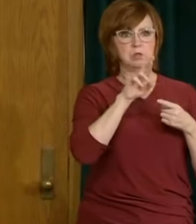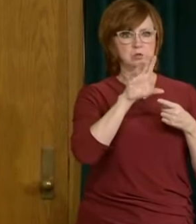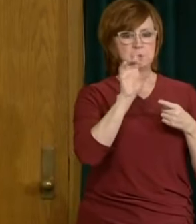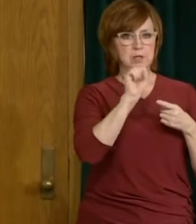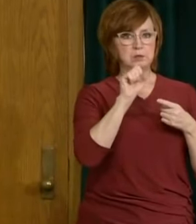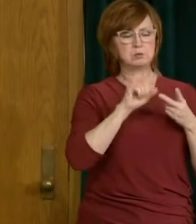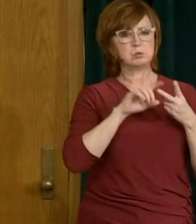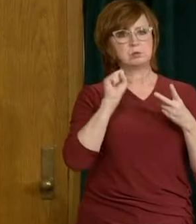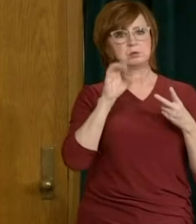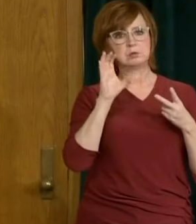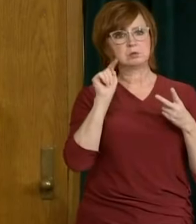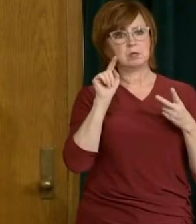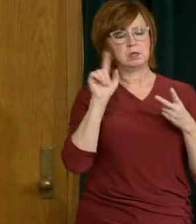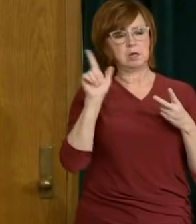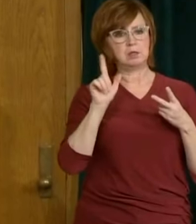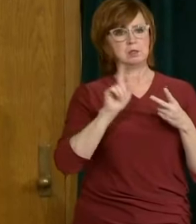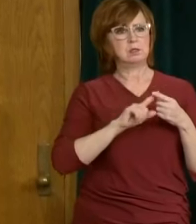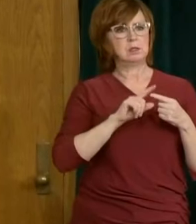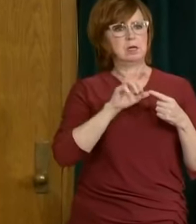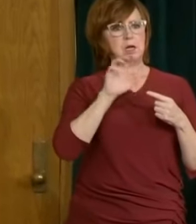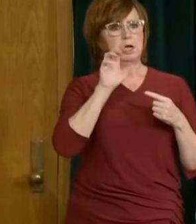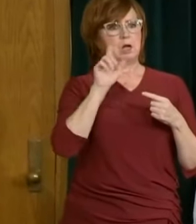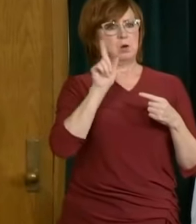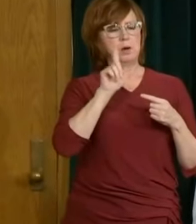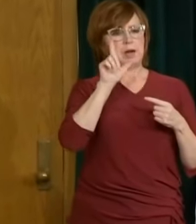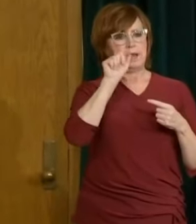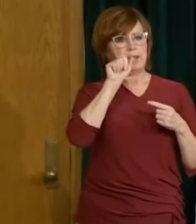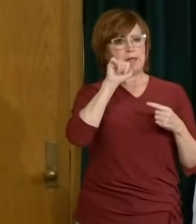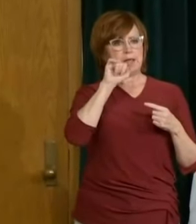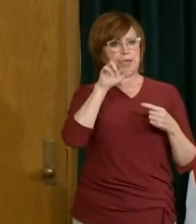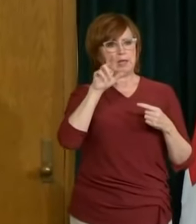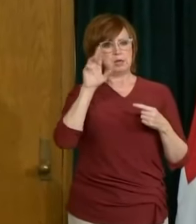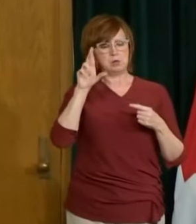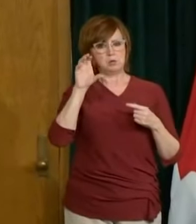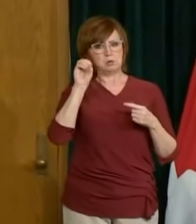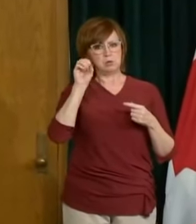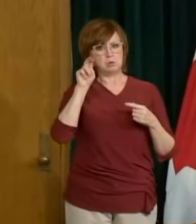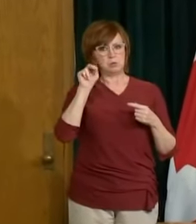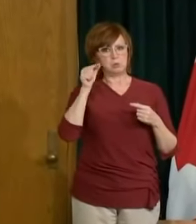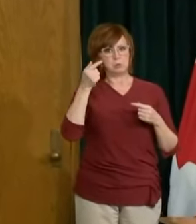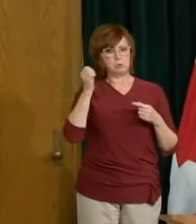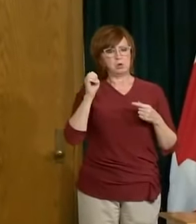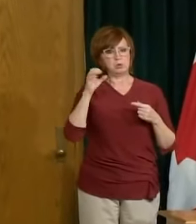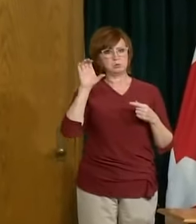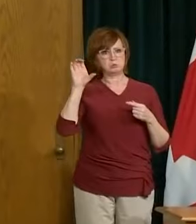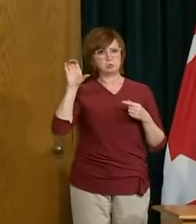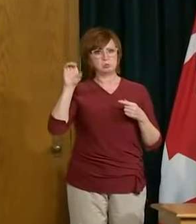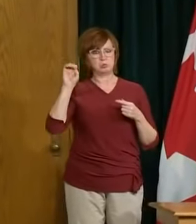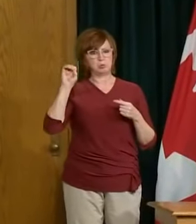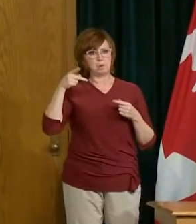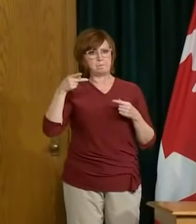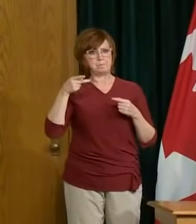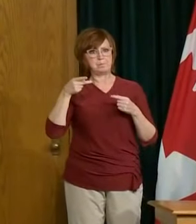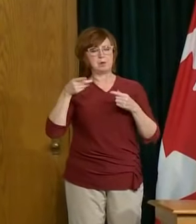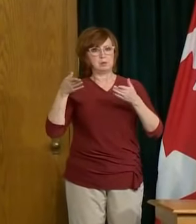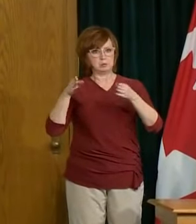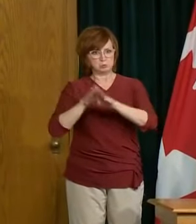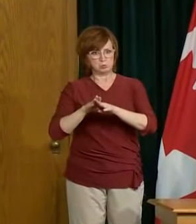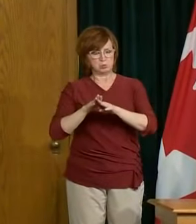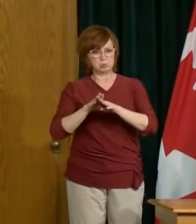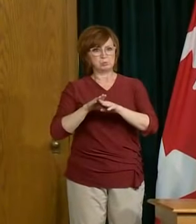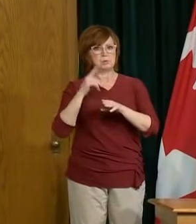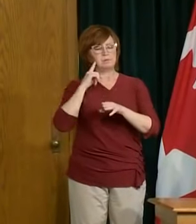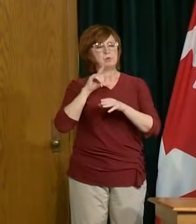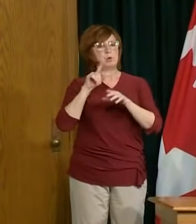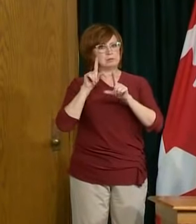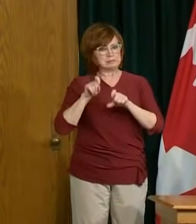that the Air Range co-op is closed due to some precautionary testing for COVID-19. At least possibly 4 people are